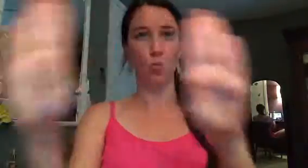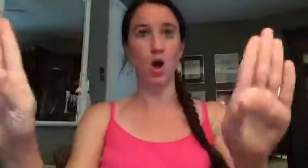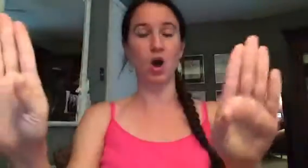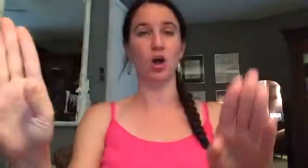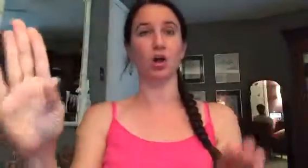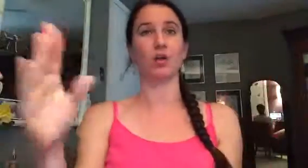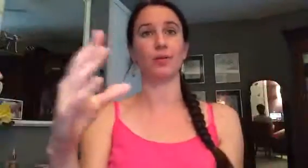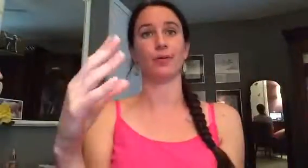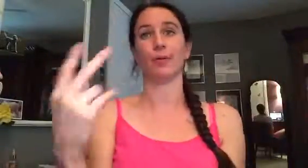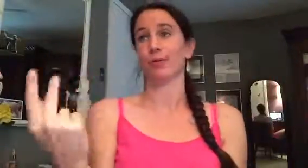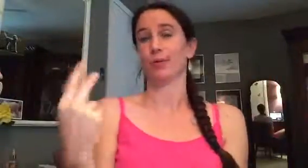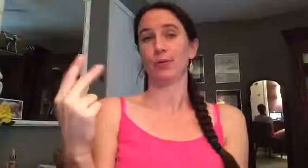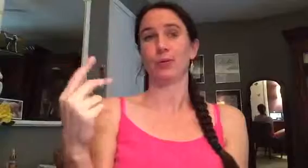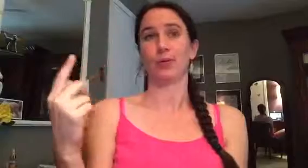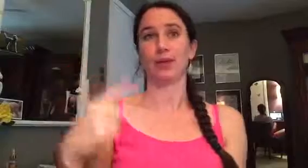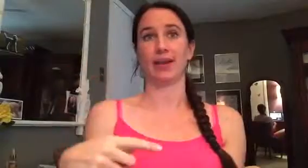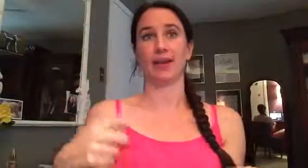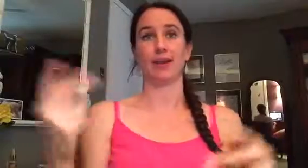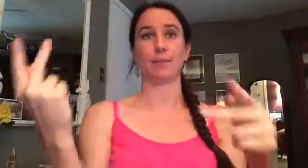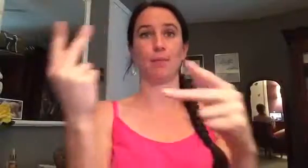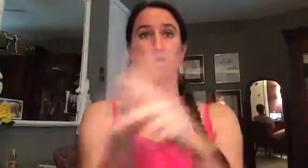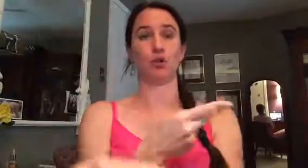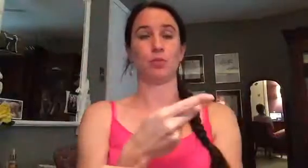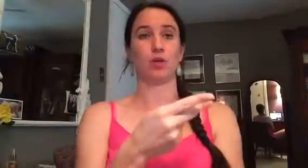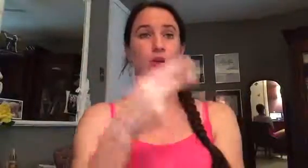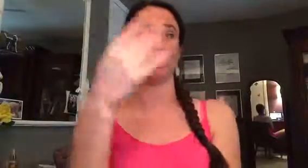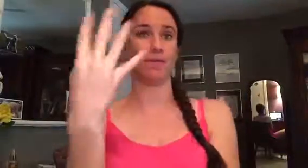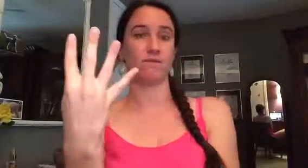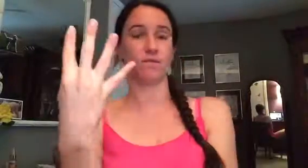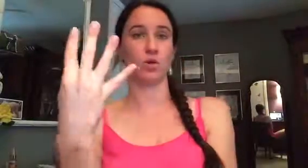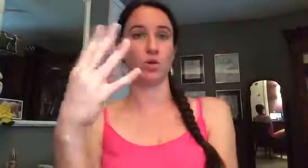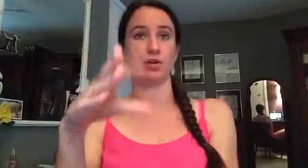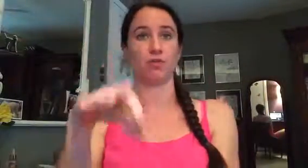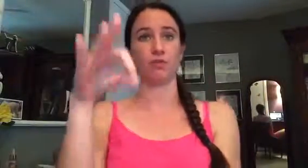4 to find out how much wood we'll need for the walls.